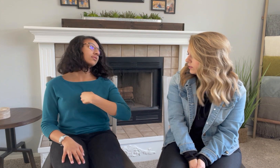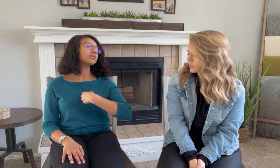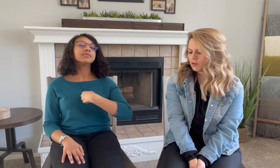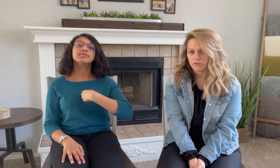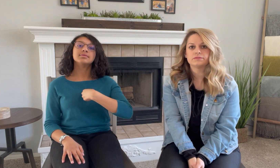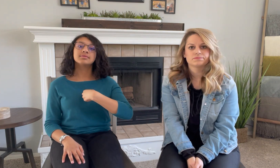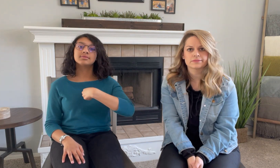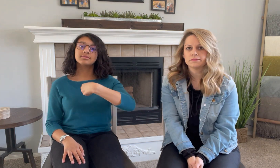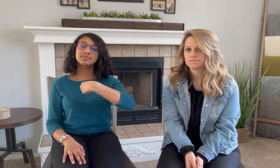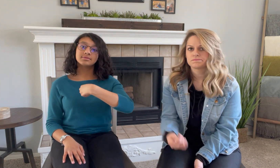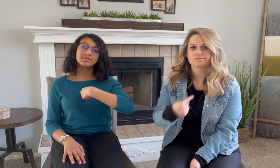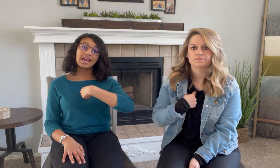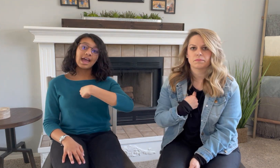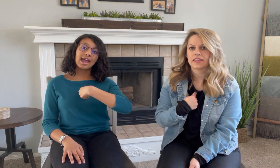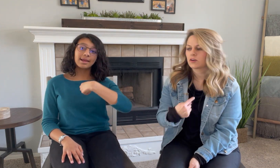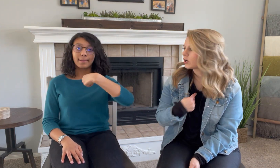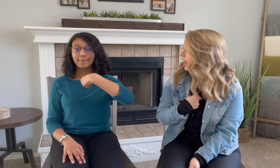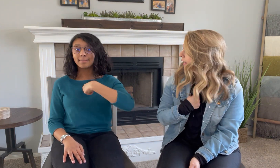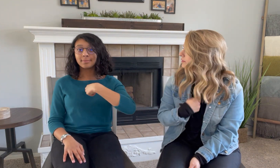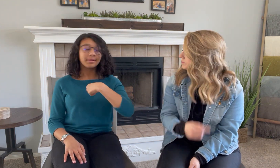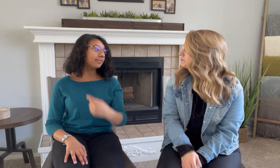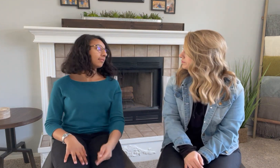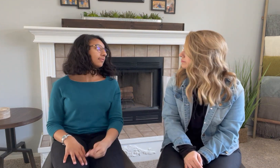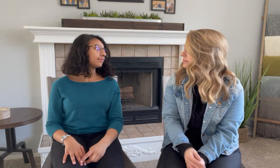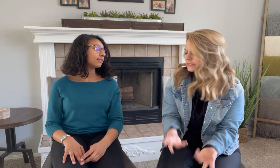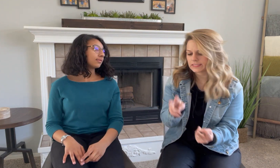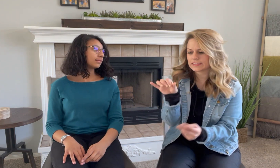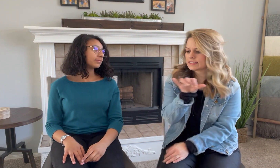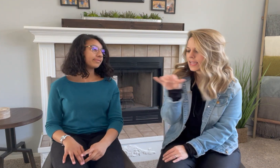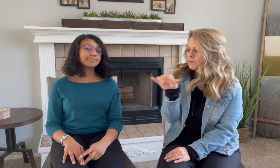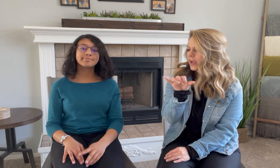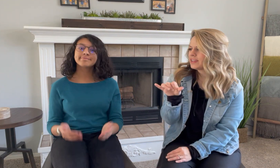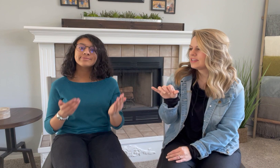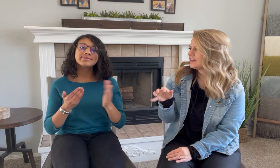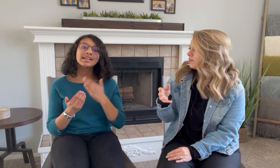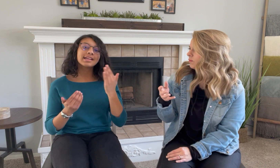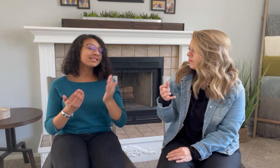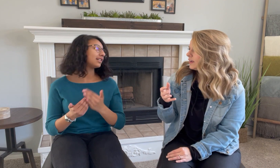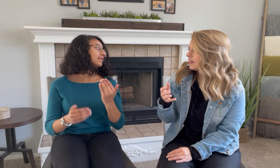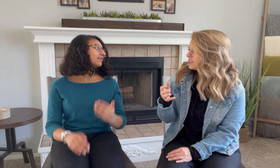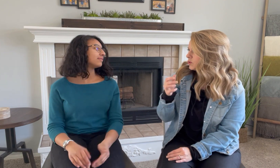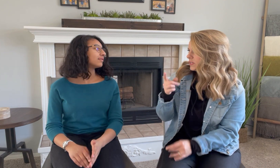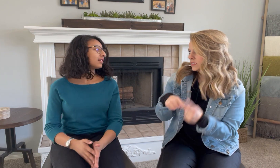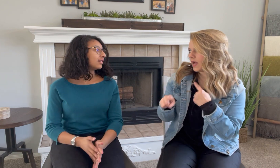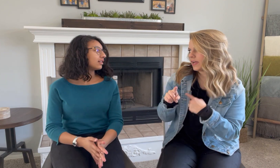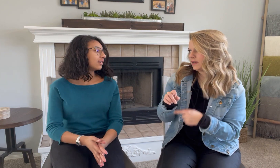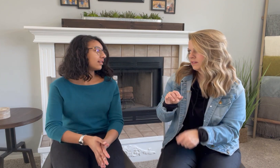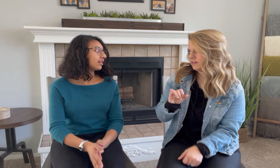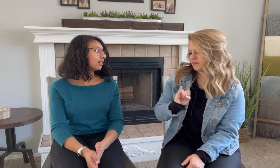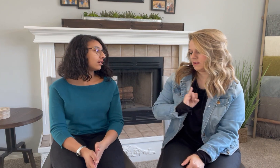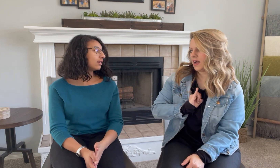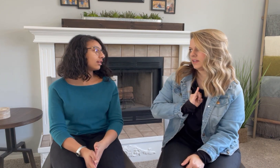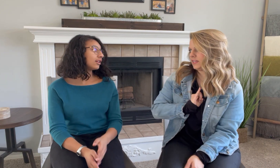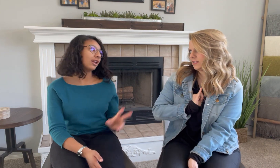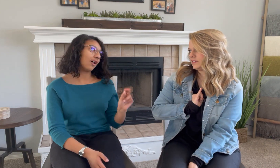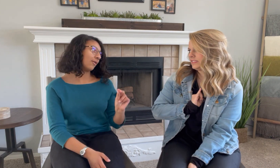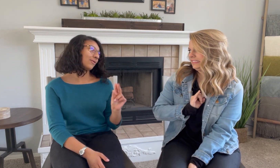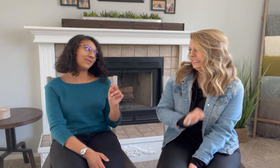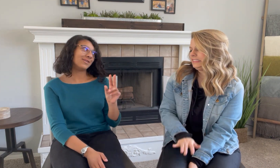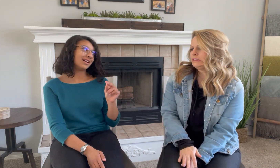yourself. Yep, me or I. It's the same, right? Do we sign I like this?